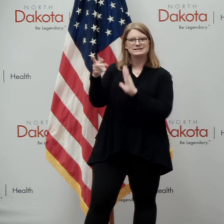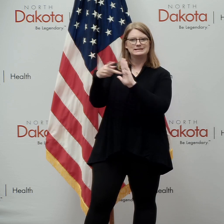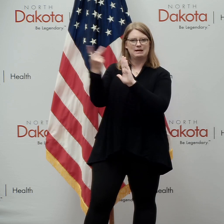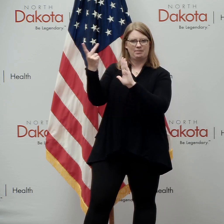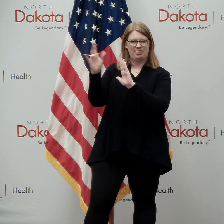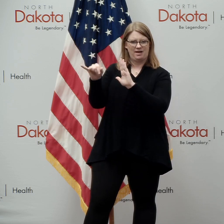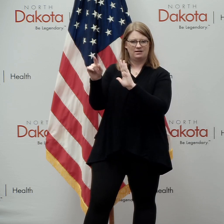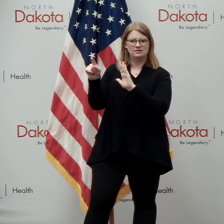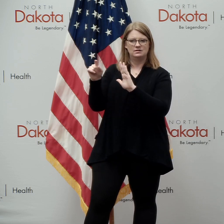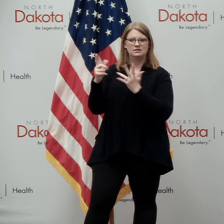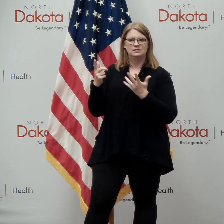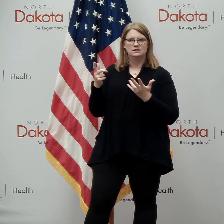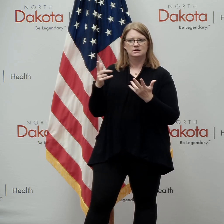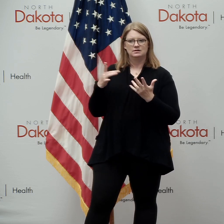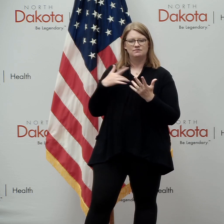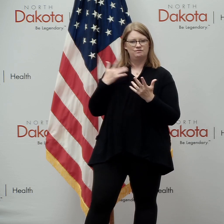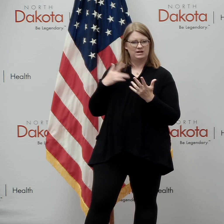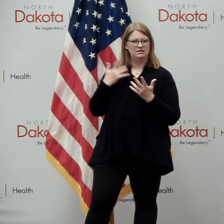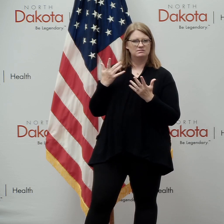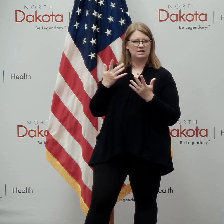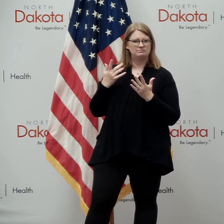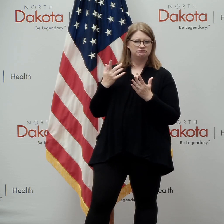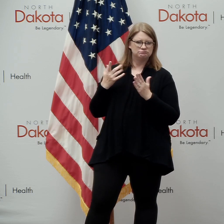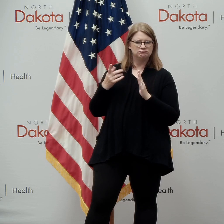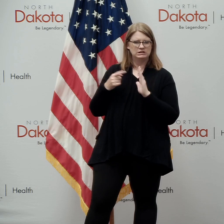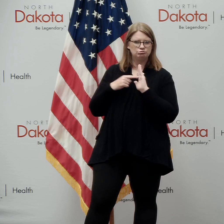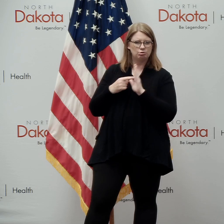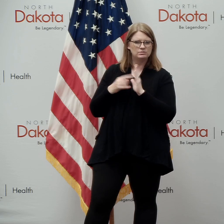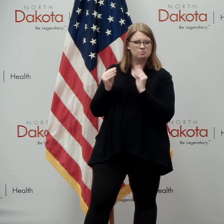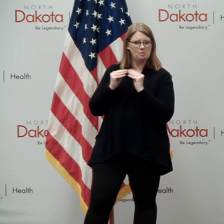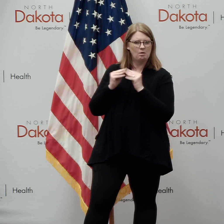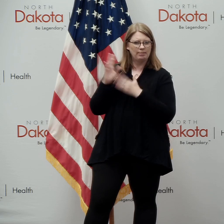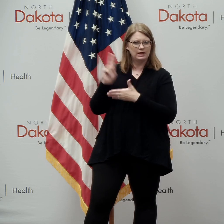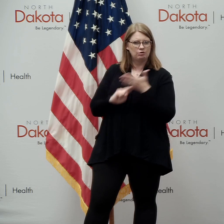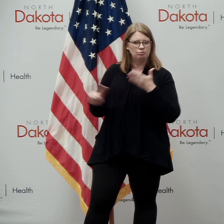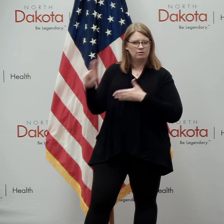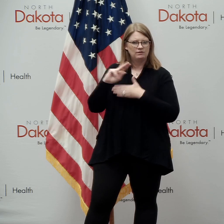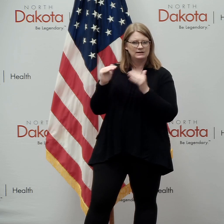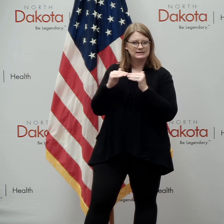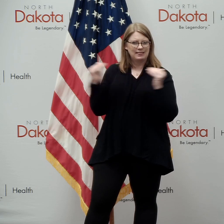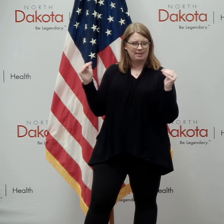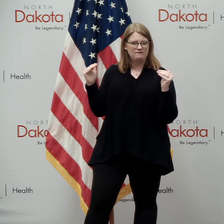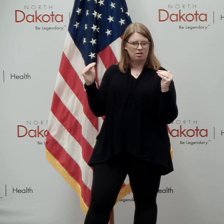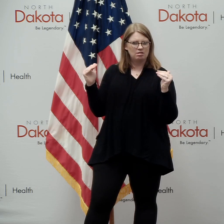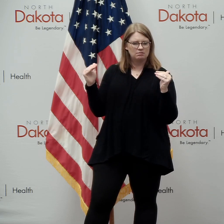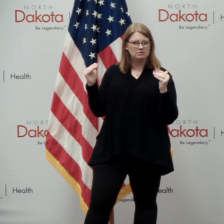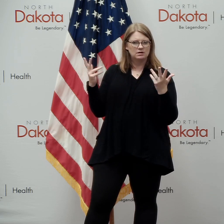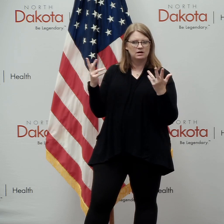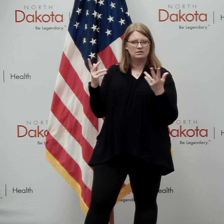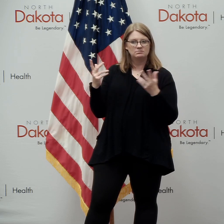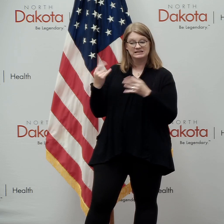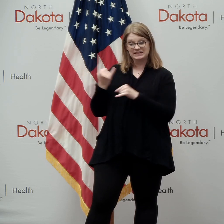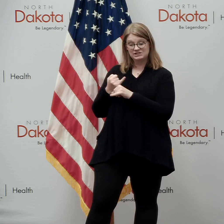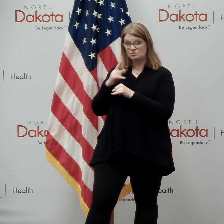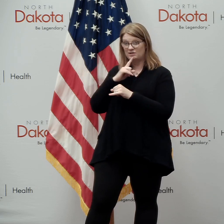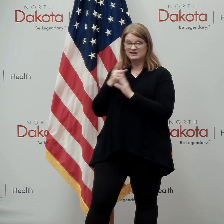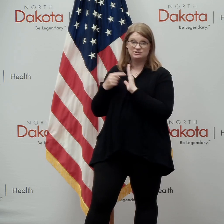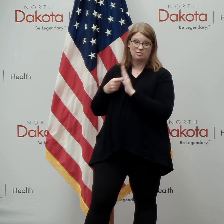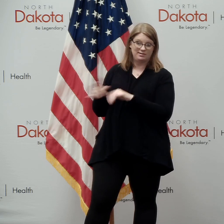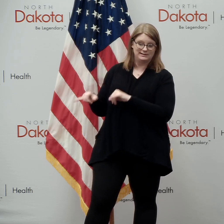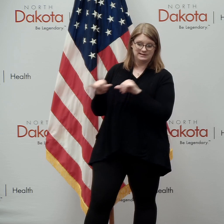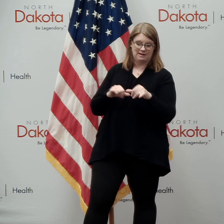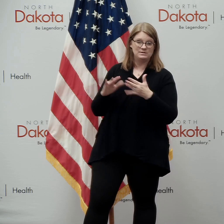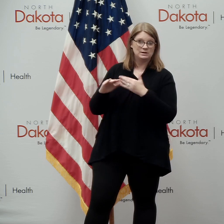Cass County. I think that reflects what we're seeing at the university level, because again, the institutions reflect the communities. In terms of